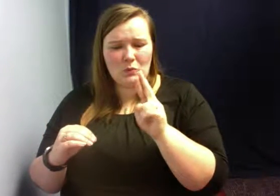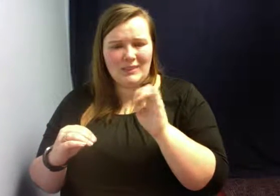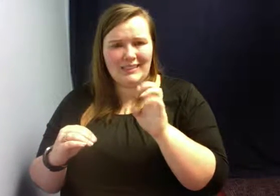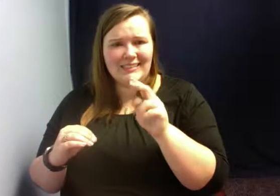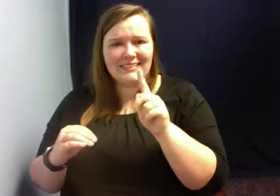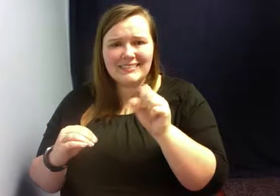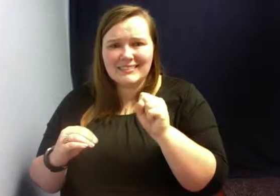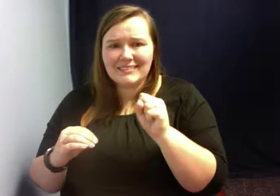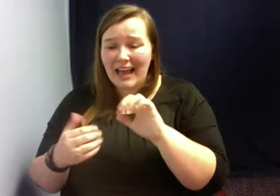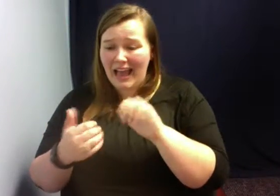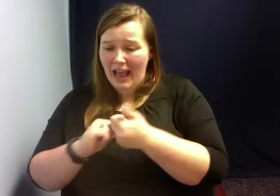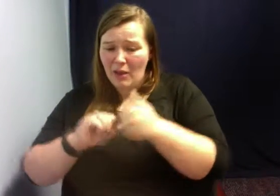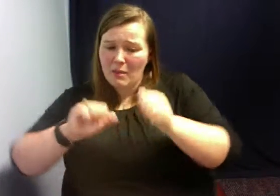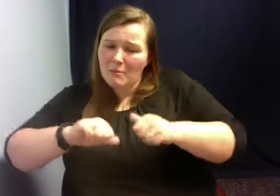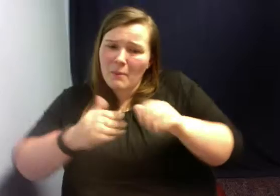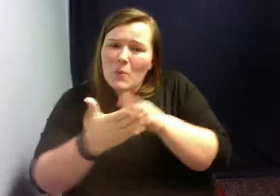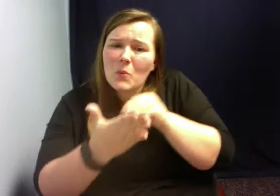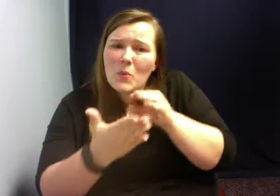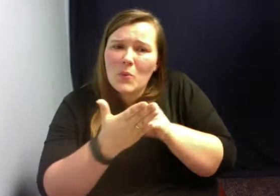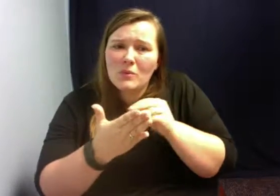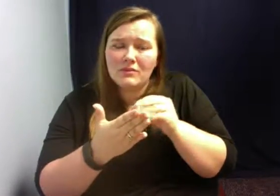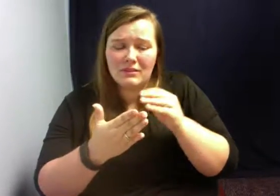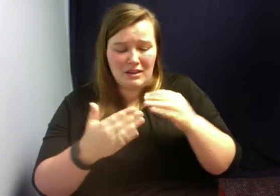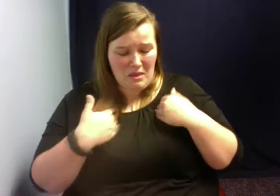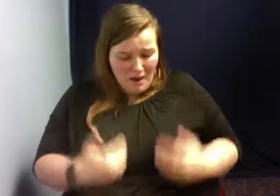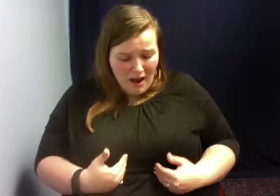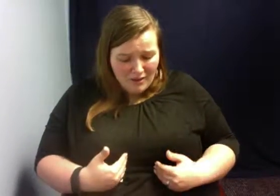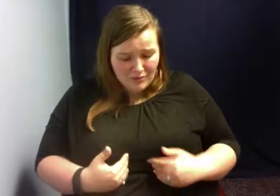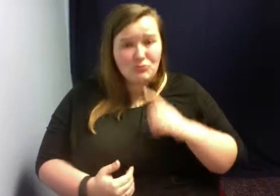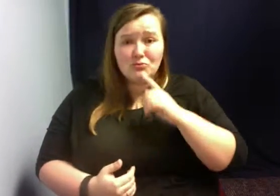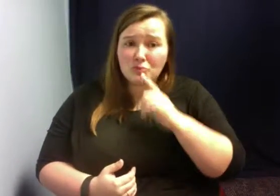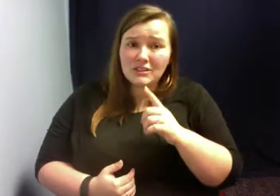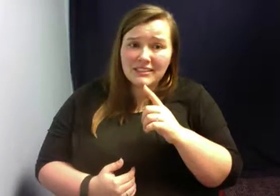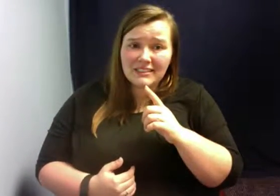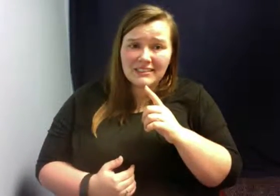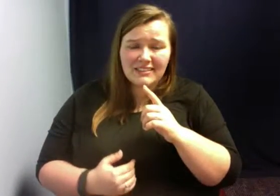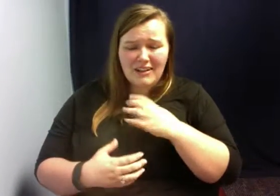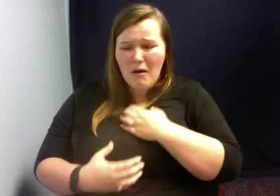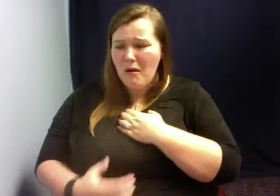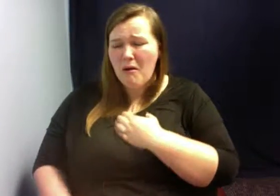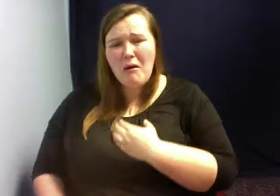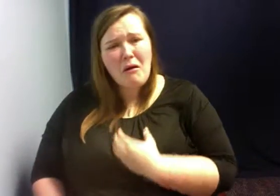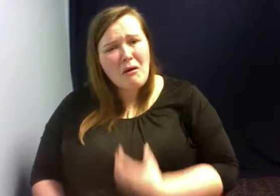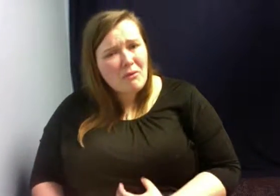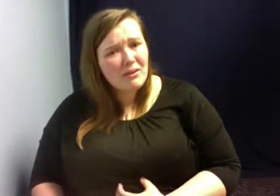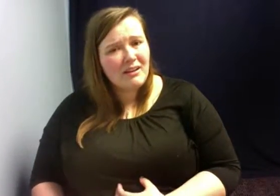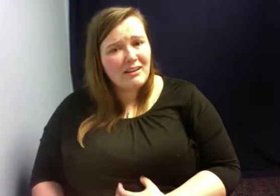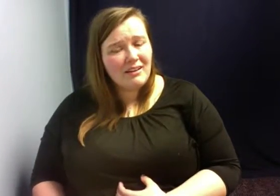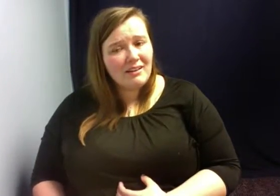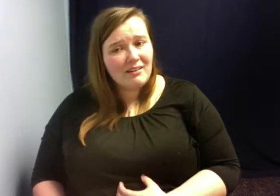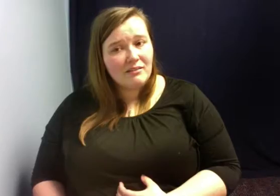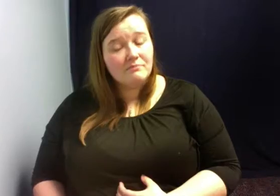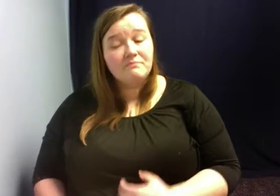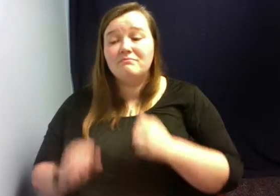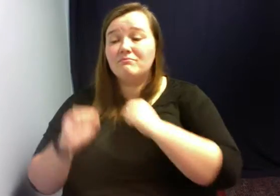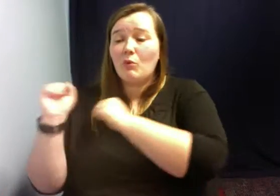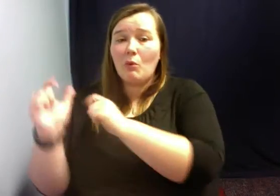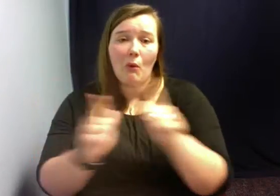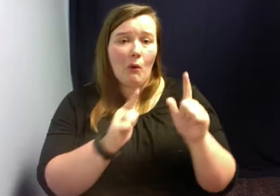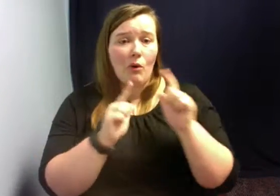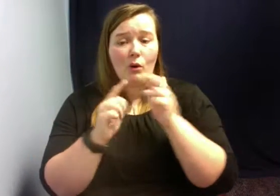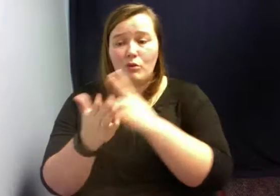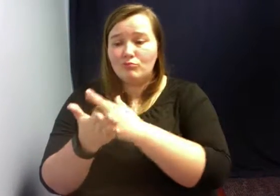possibly learn if their bodies are literally going hungry? And with all the resources that